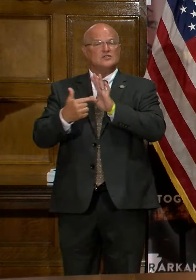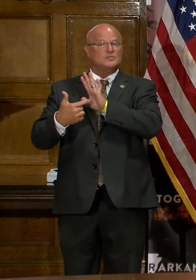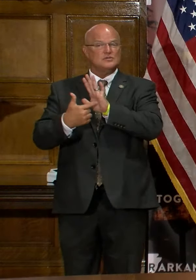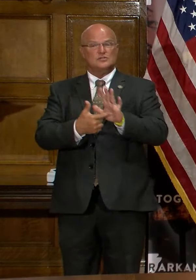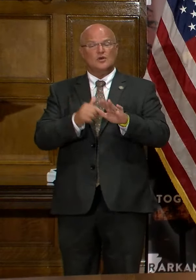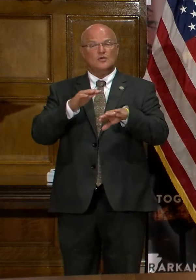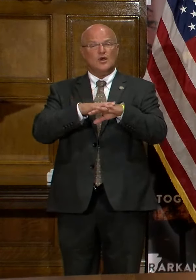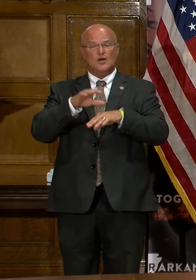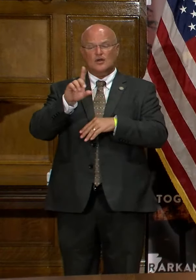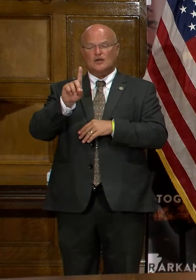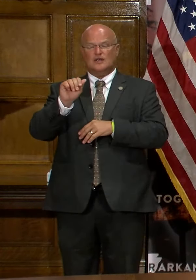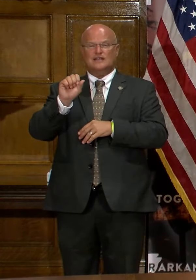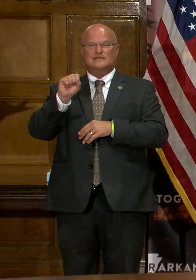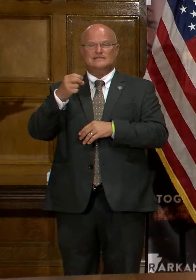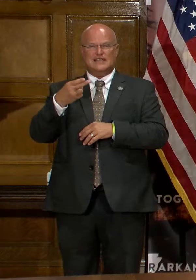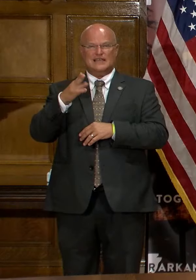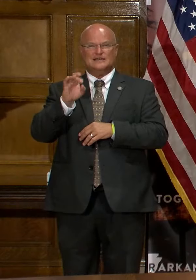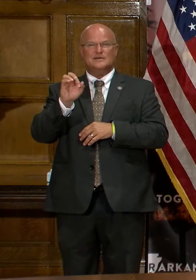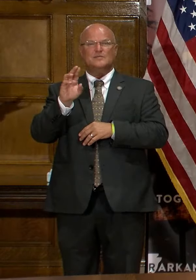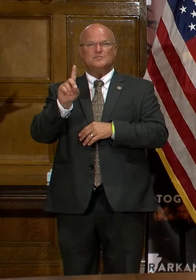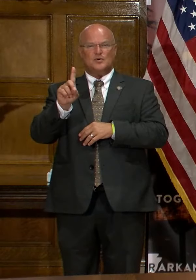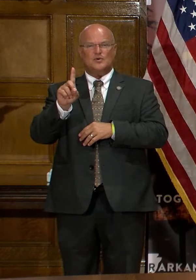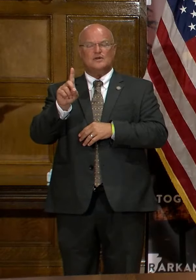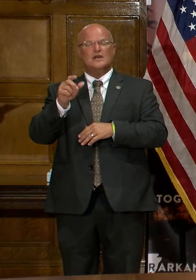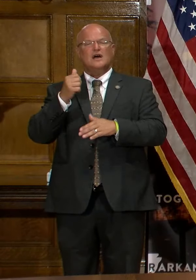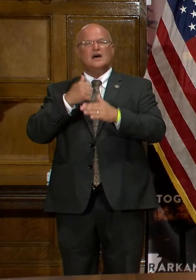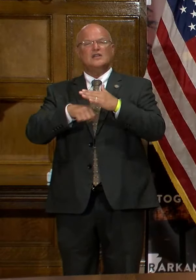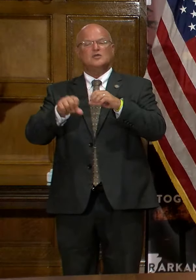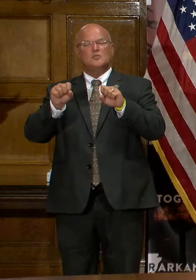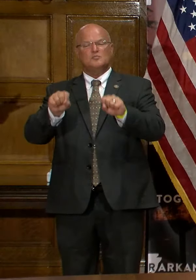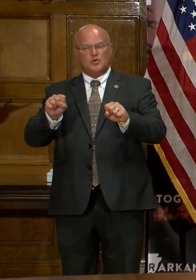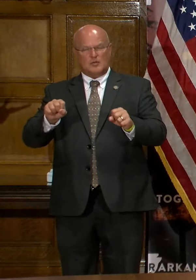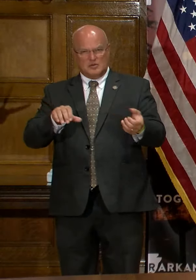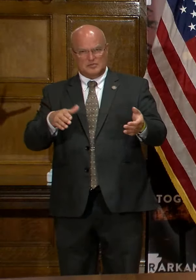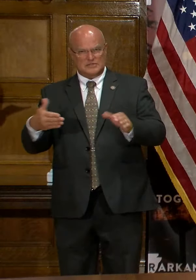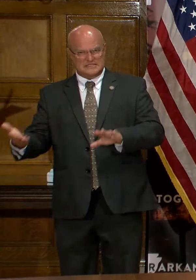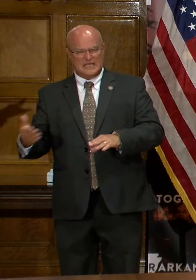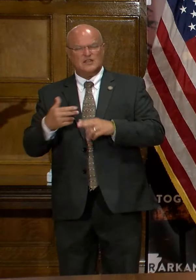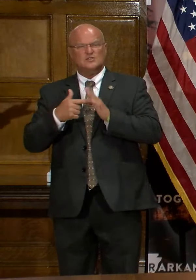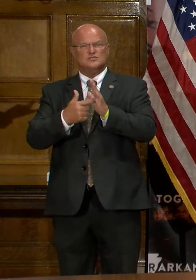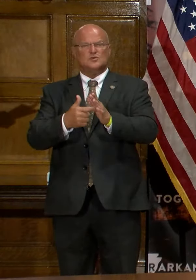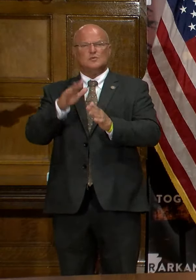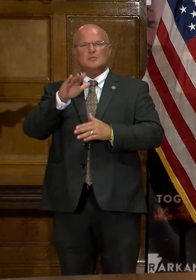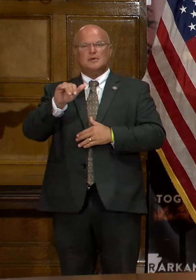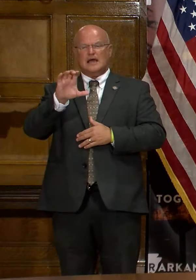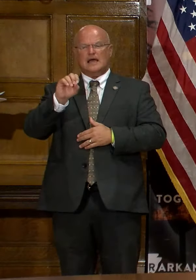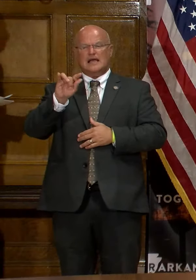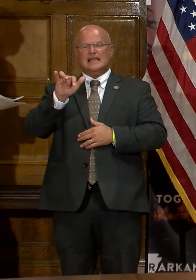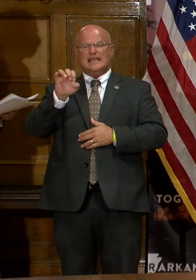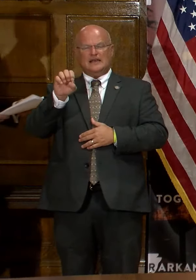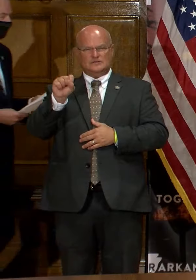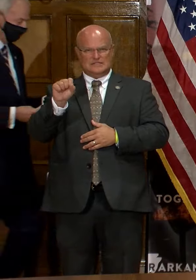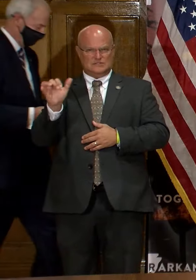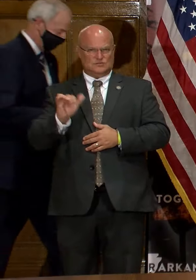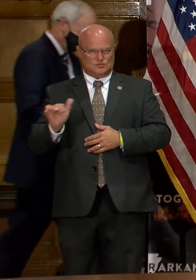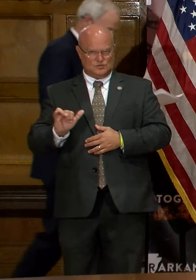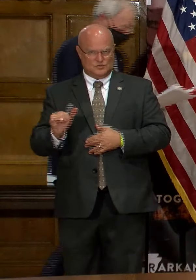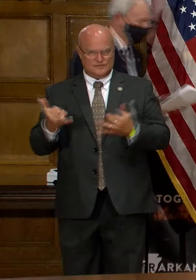shown on our dashboard under probable deaths, and we'll be able to show those by county as well. And with that, I'll turn it back to the